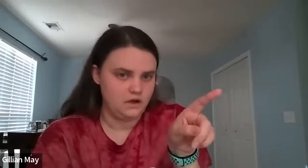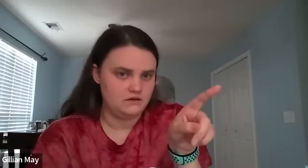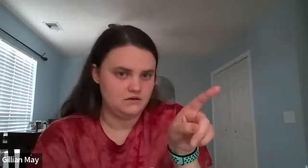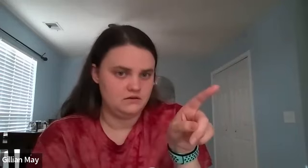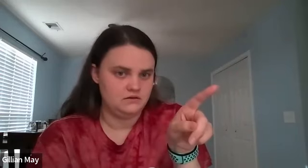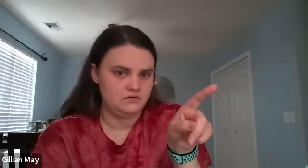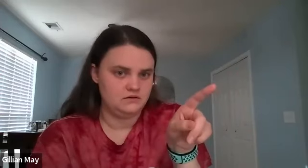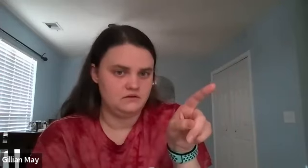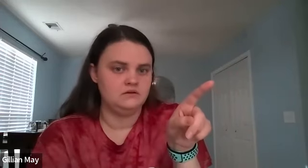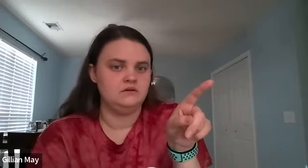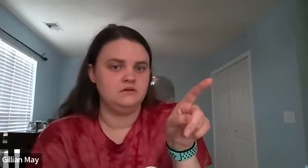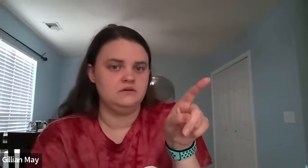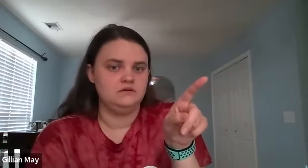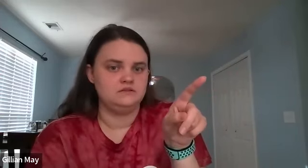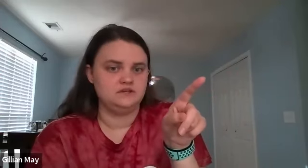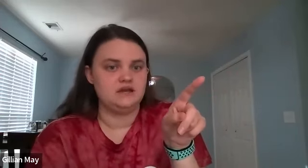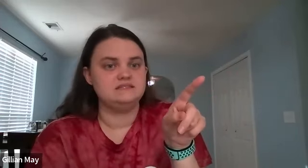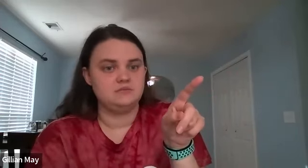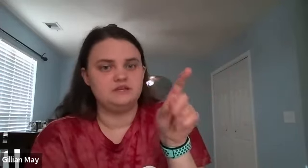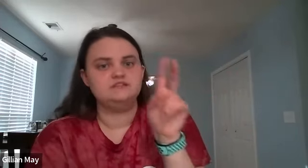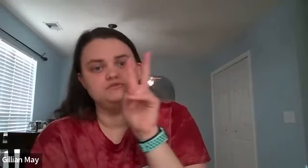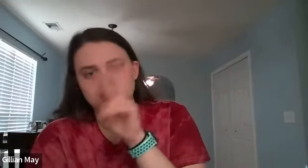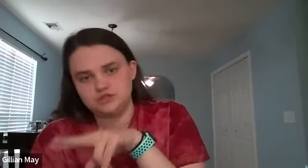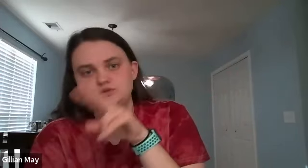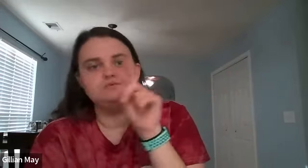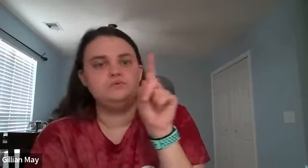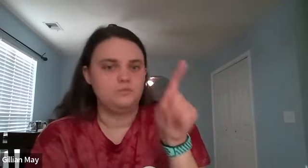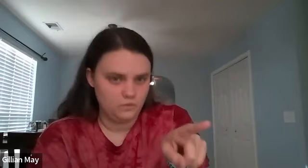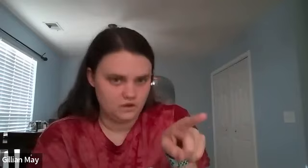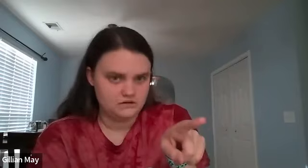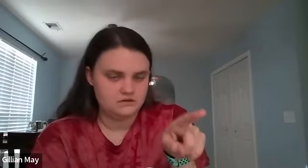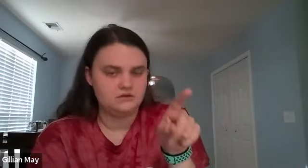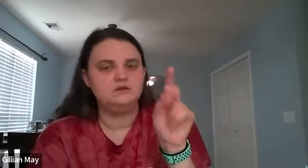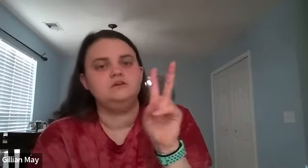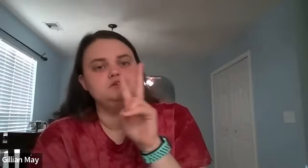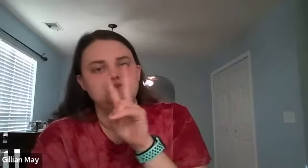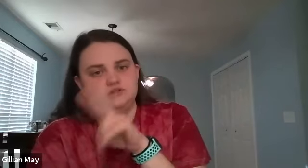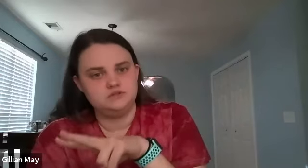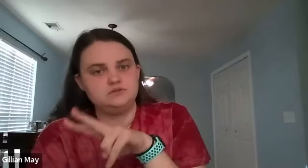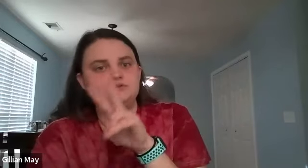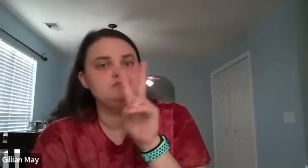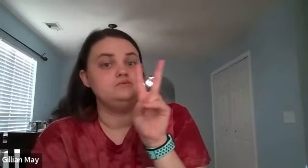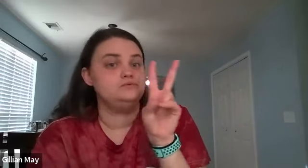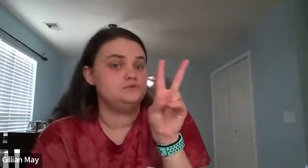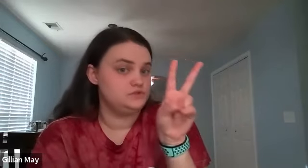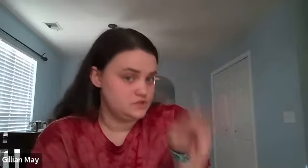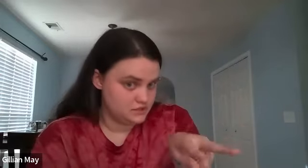1. So you kind of separate it. So 2, 1, 2,